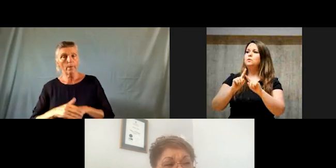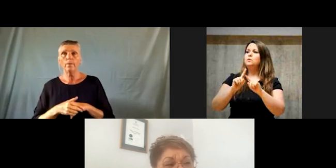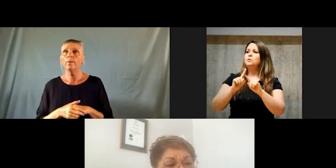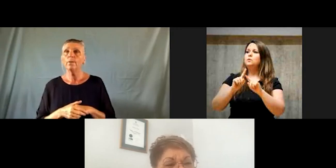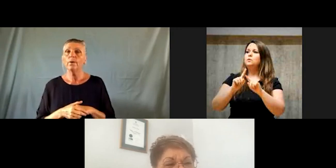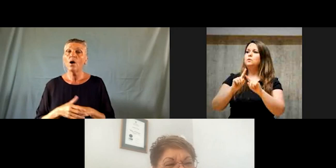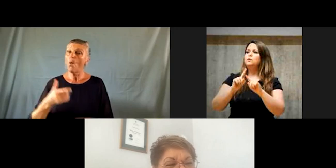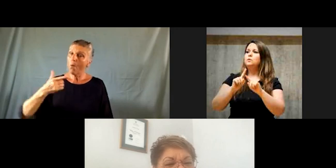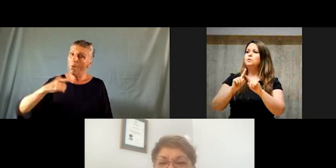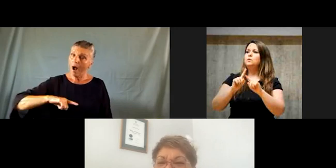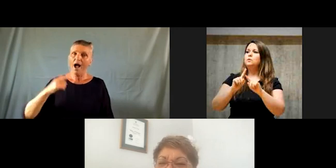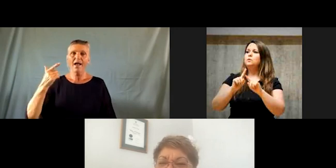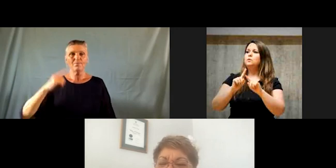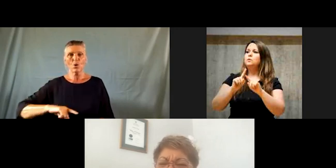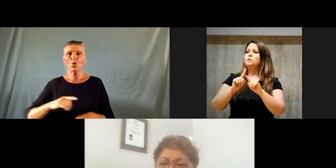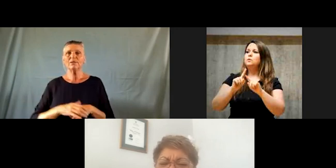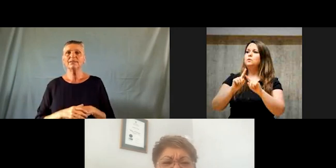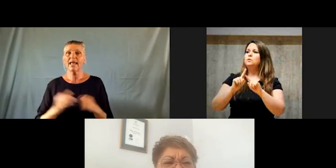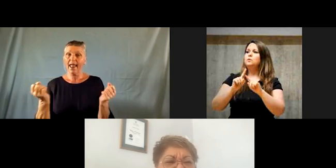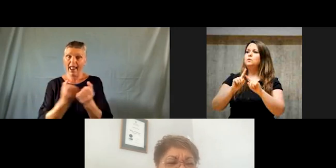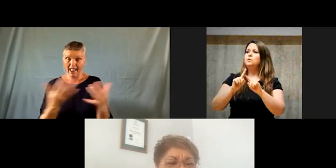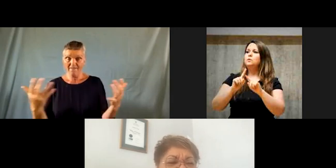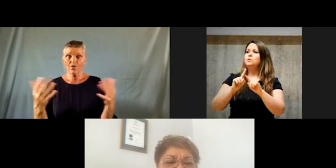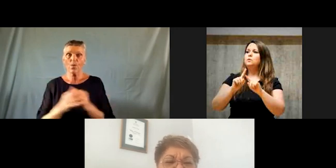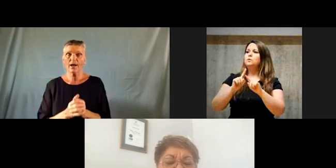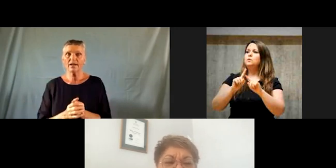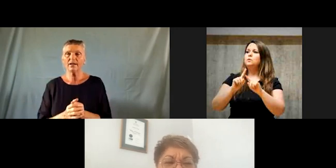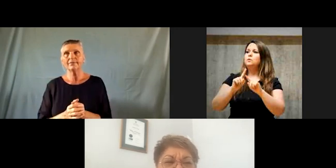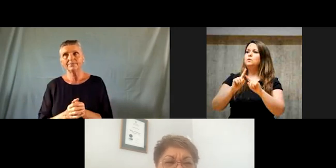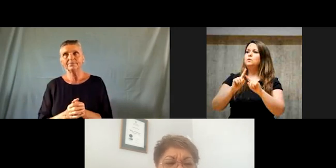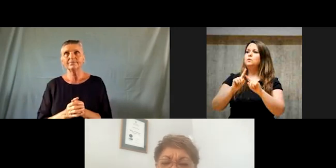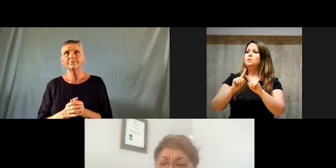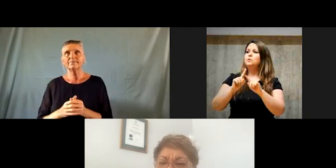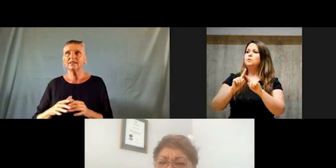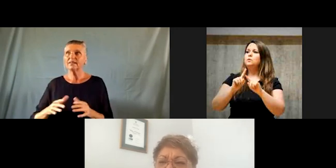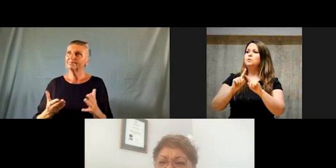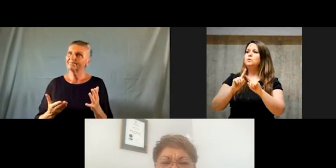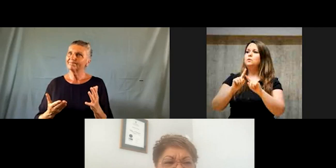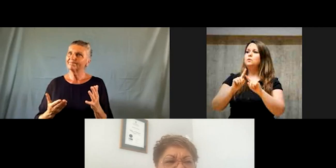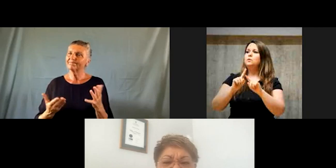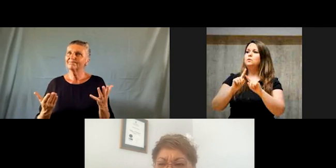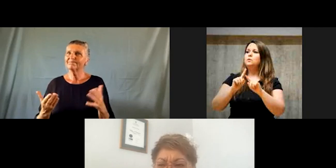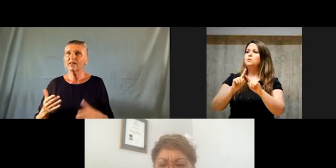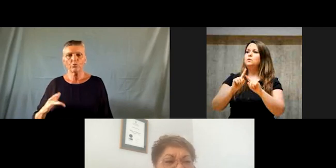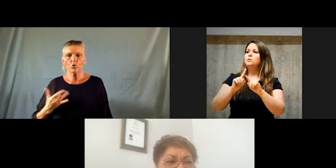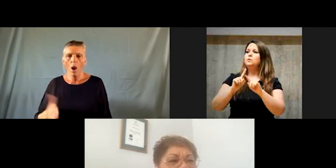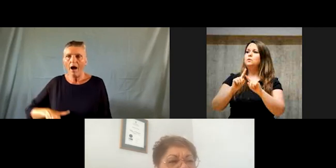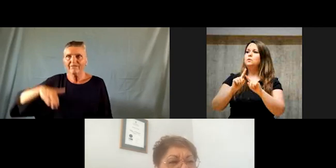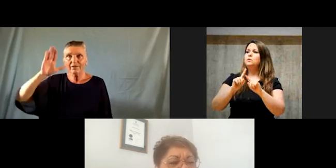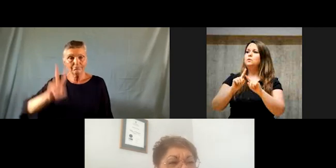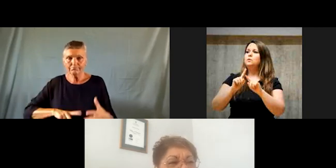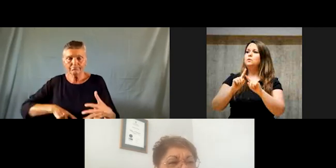that's because everyone at one stage in their life, like Anya's talked about, will have